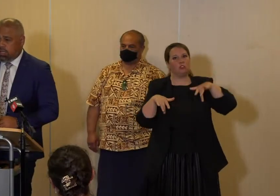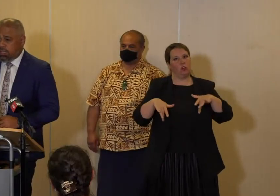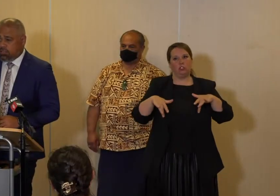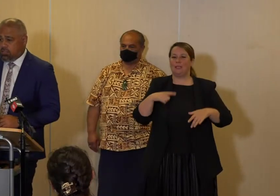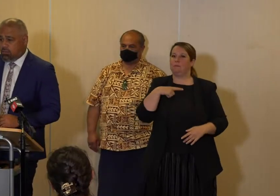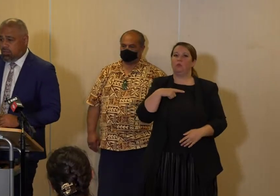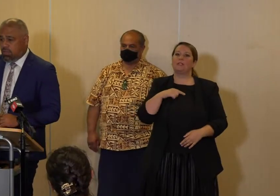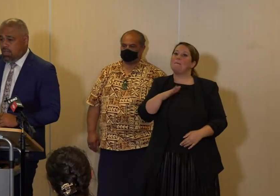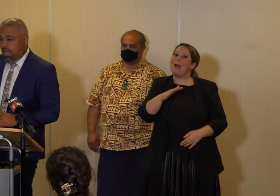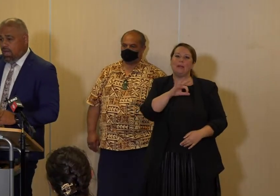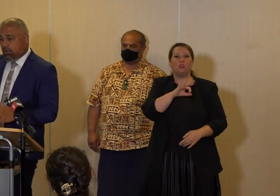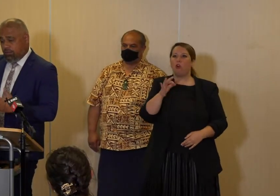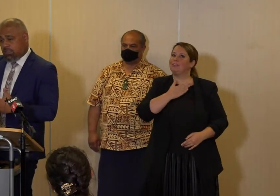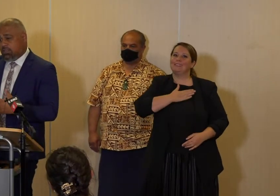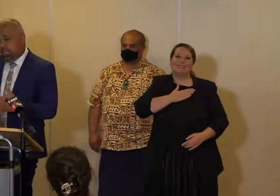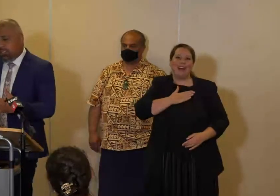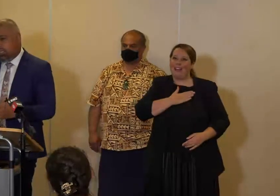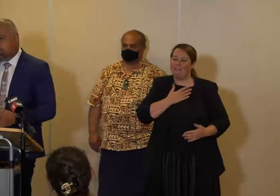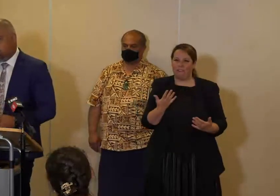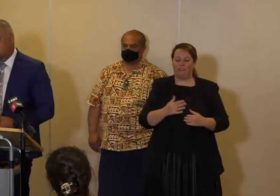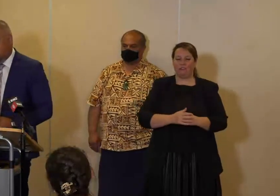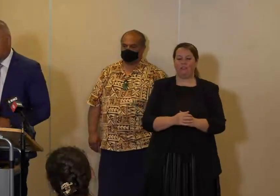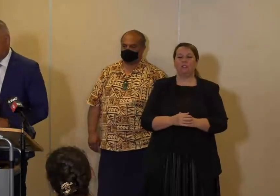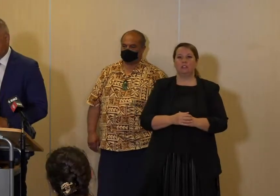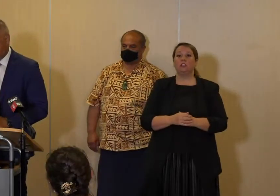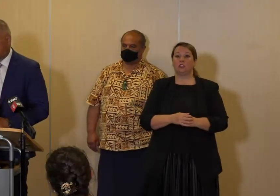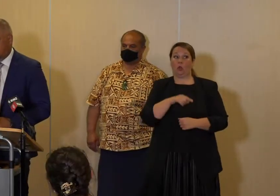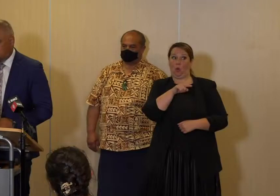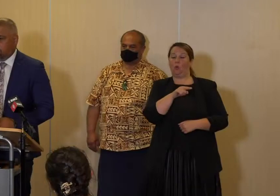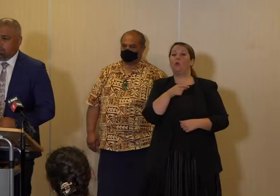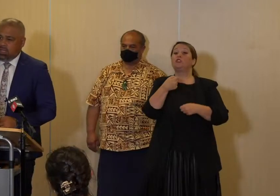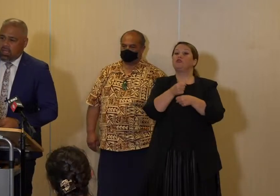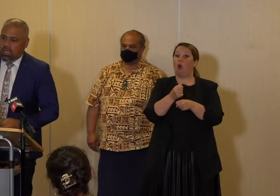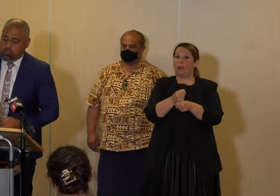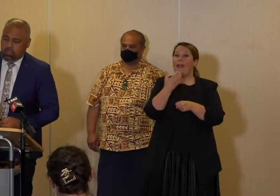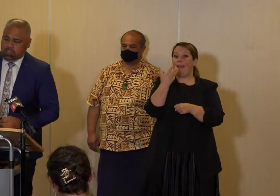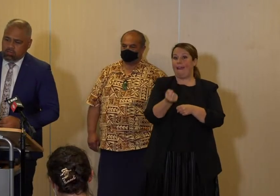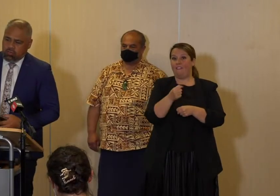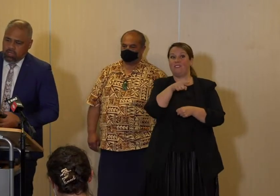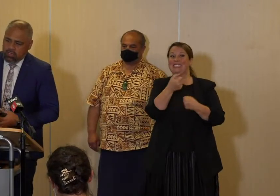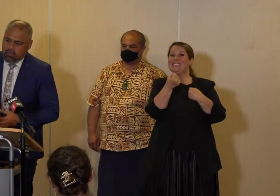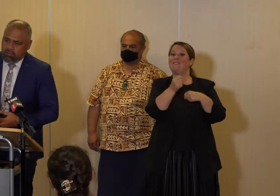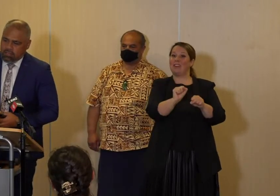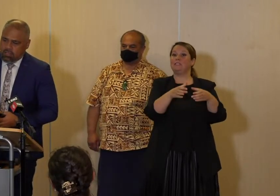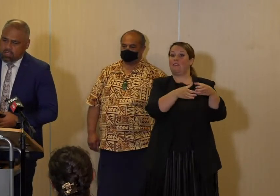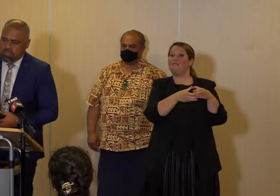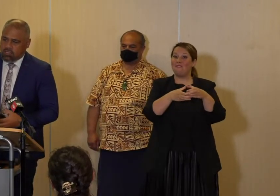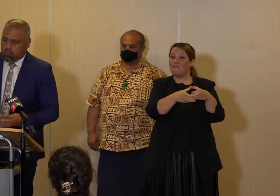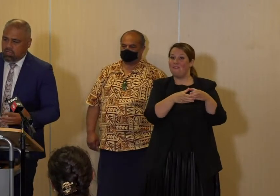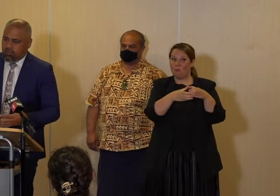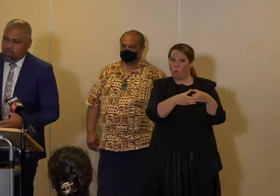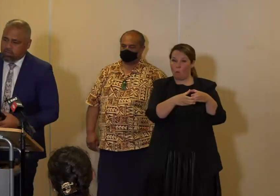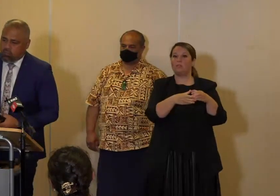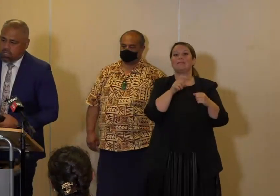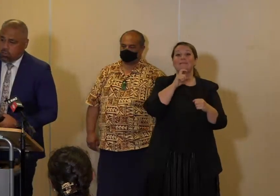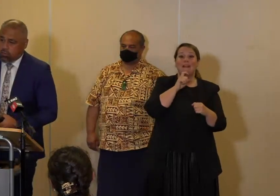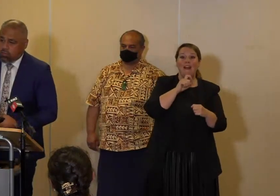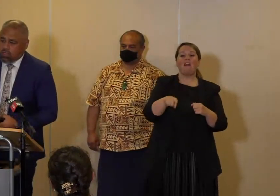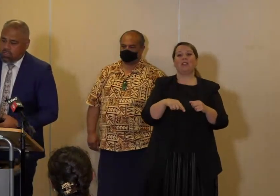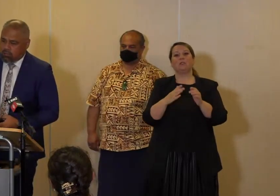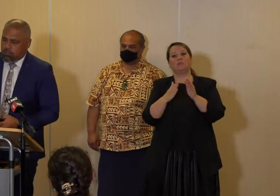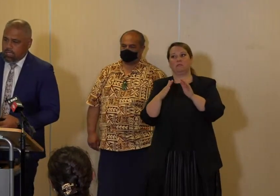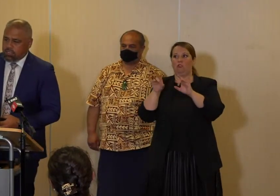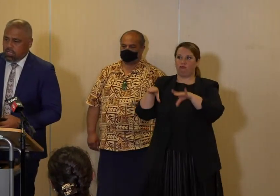close communications with our defence attaches who are based in Tonga, as well as the Australian defence attaches who are giving us really